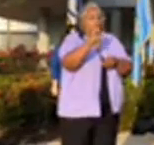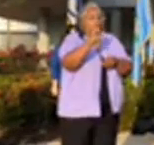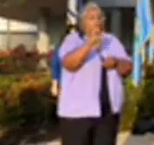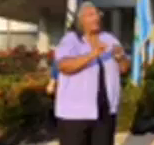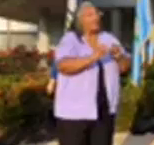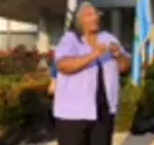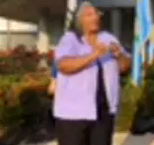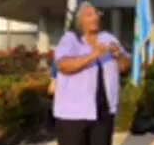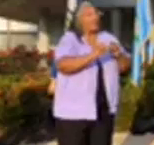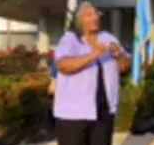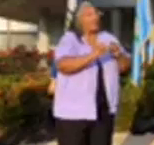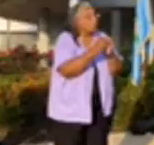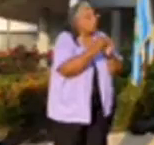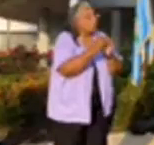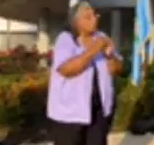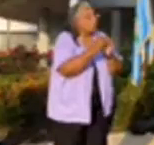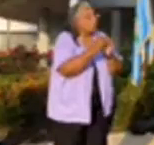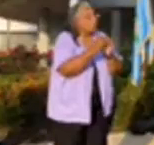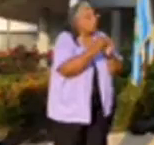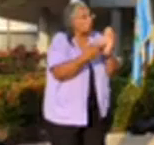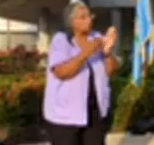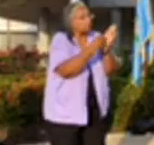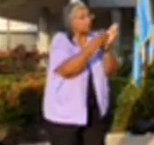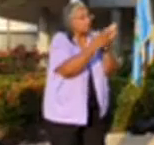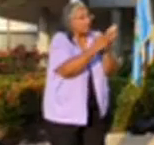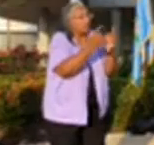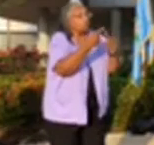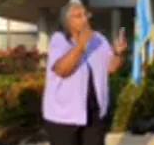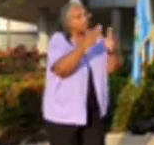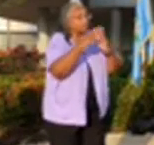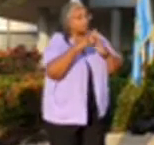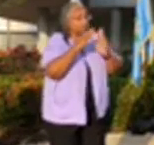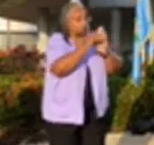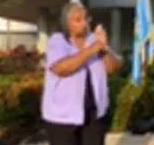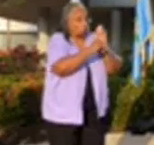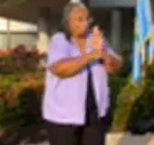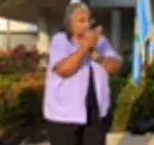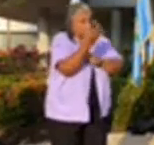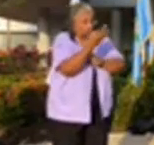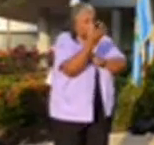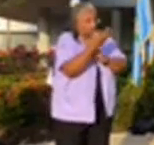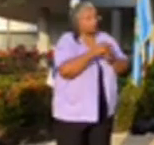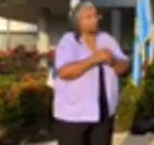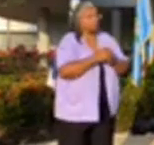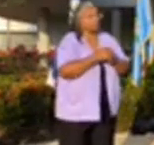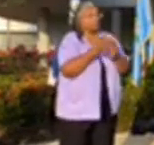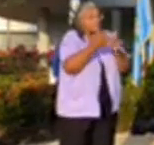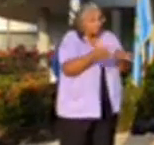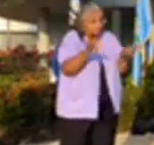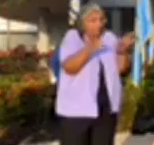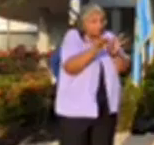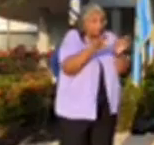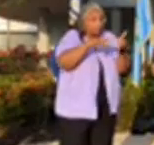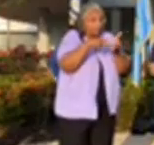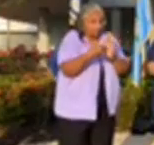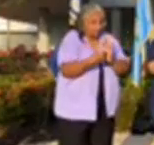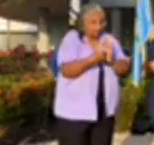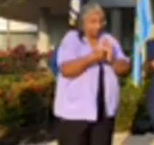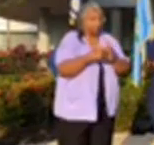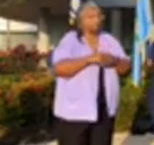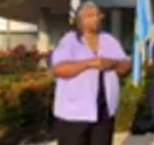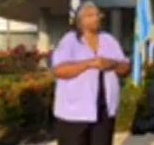guidelines issue of New Orleans on Friday. So essential speaks to,